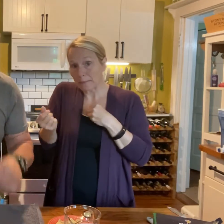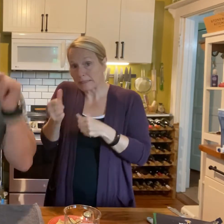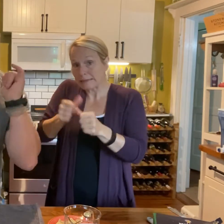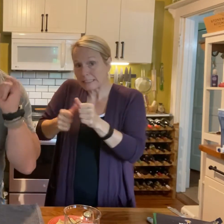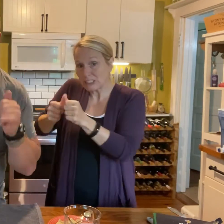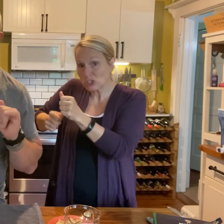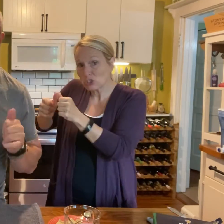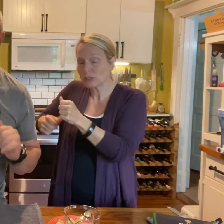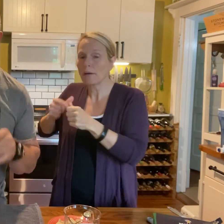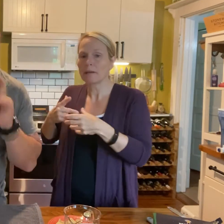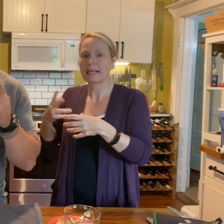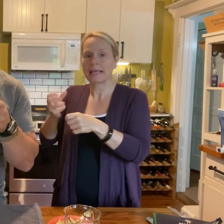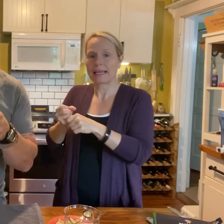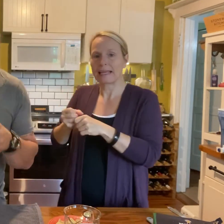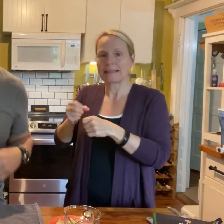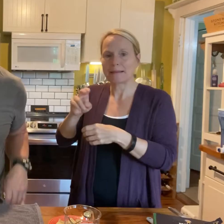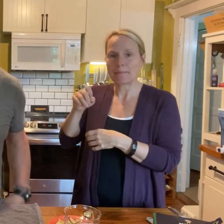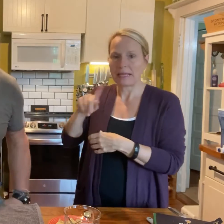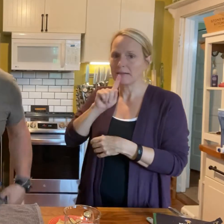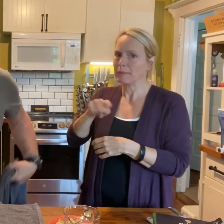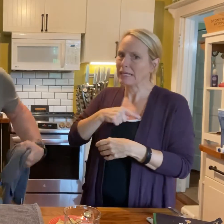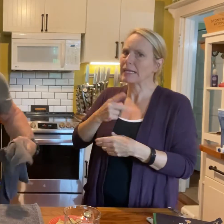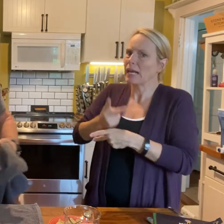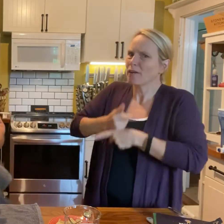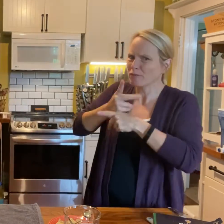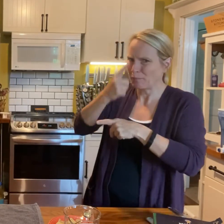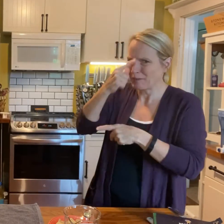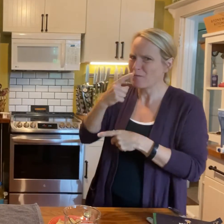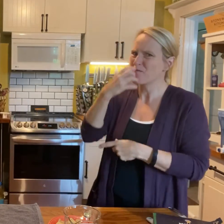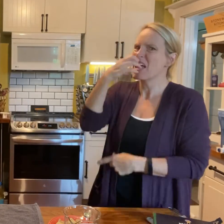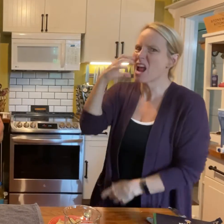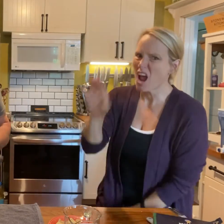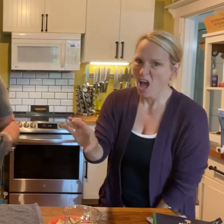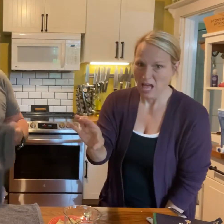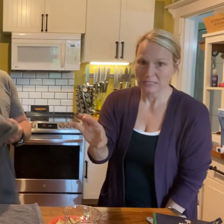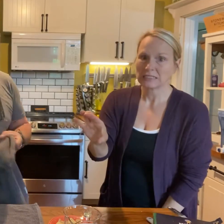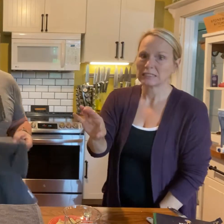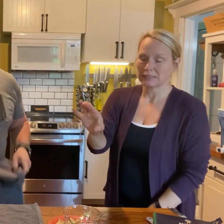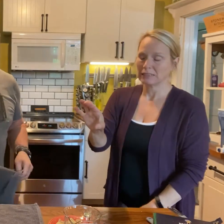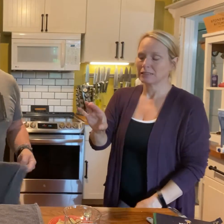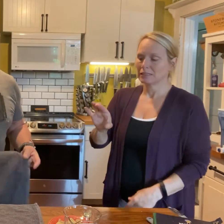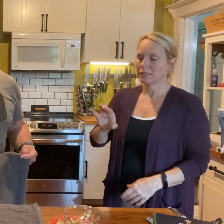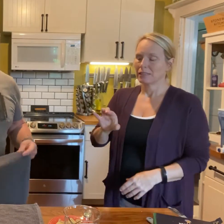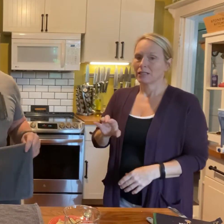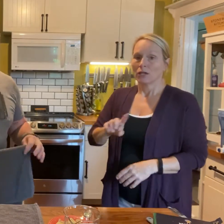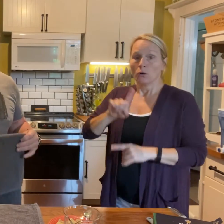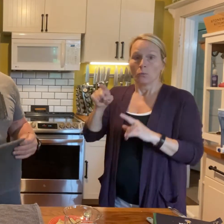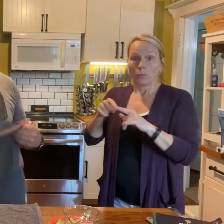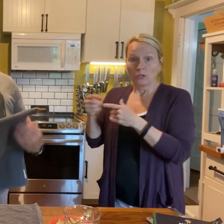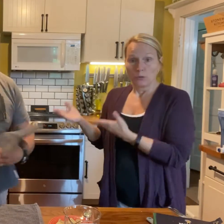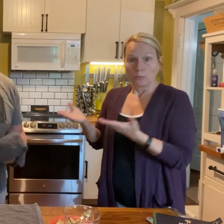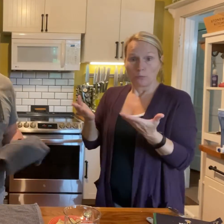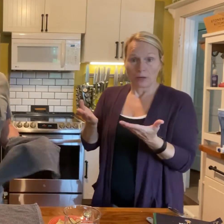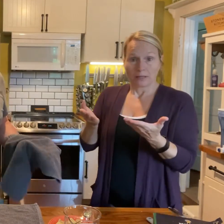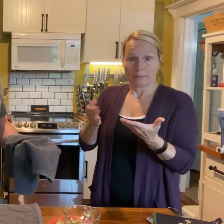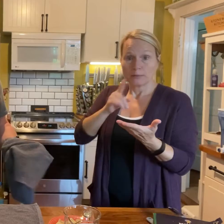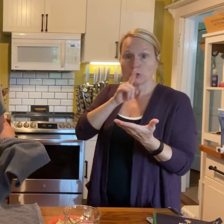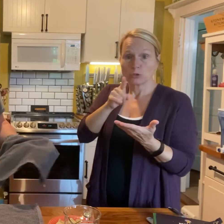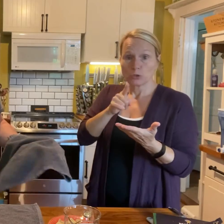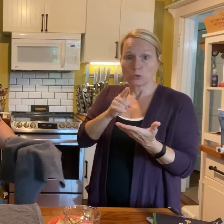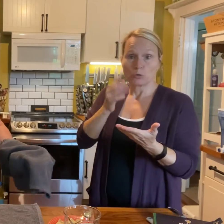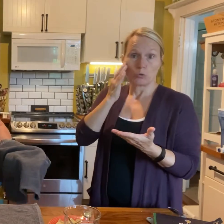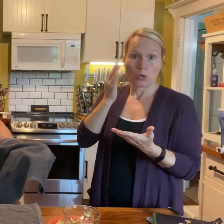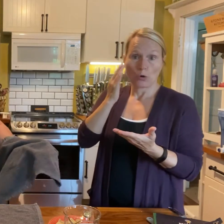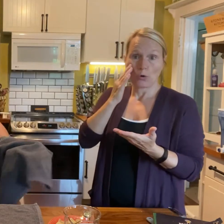as well. So I'm going to go and grab the pans. You've got to be careful. They've been in a really hot oven, so when you're bringing them over, make sure you